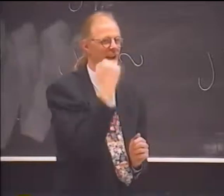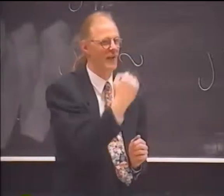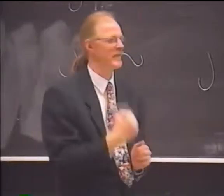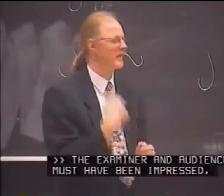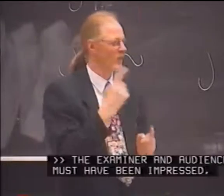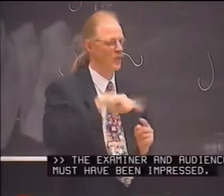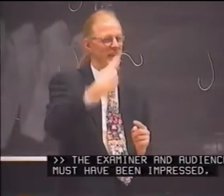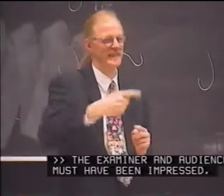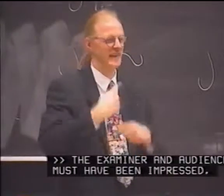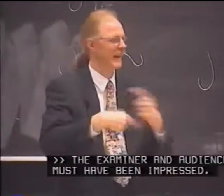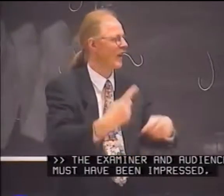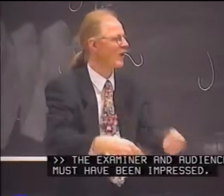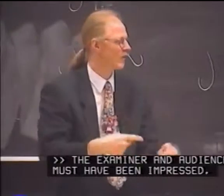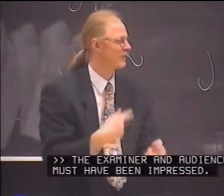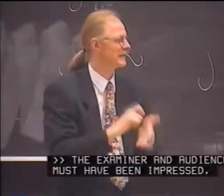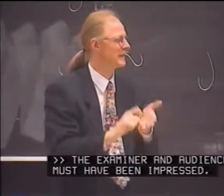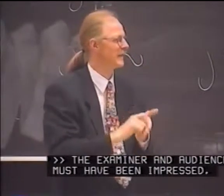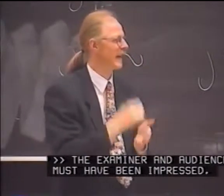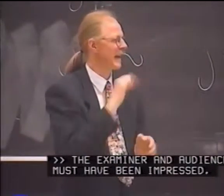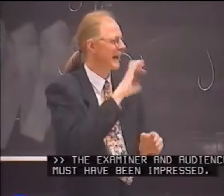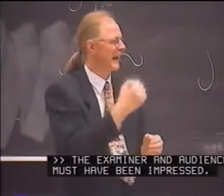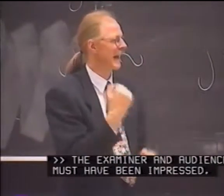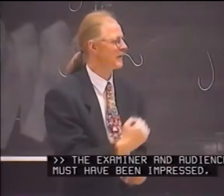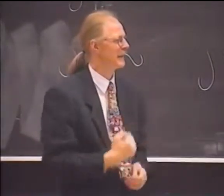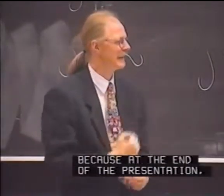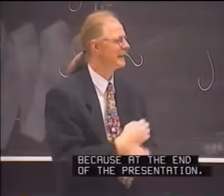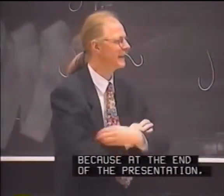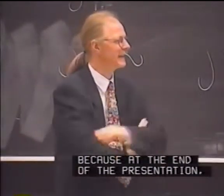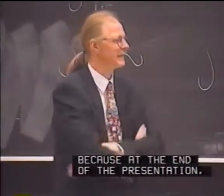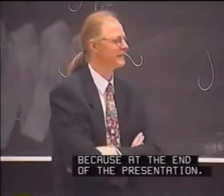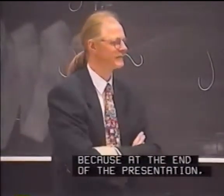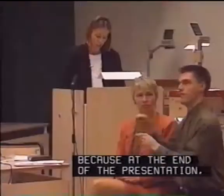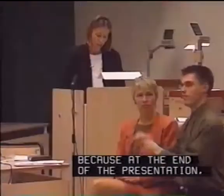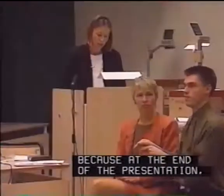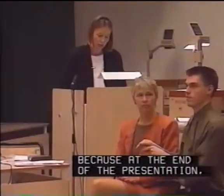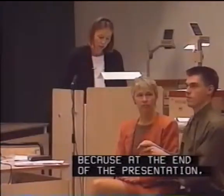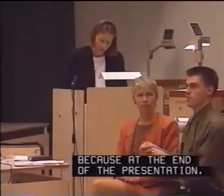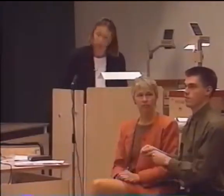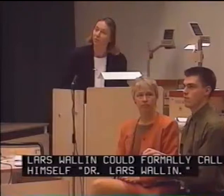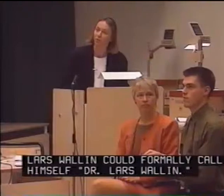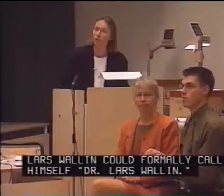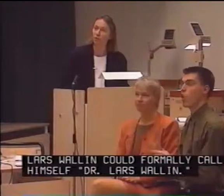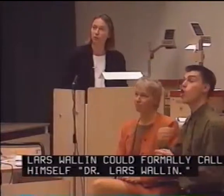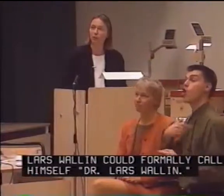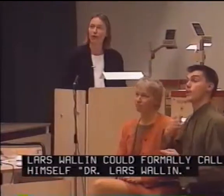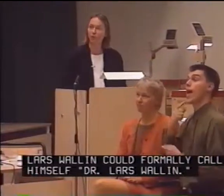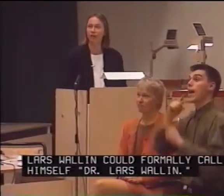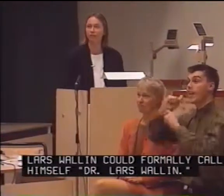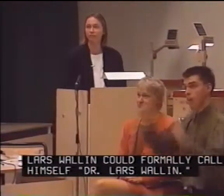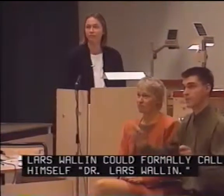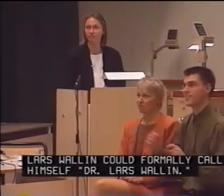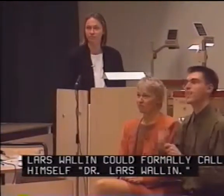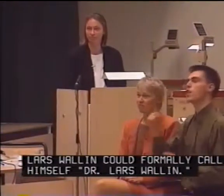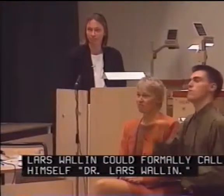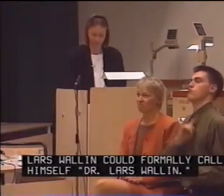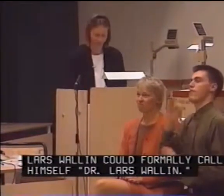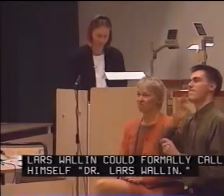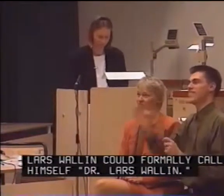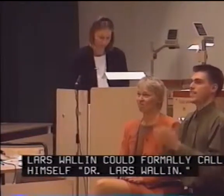The examiner and audience must have been impressed because at the end of the presentation, Lars Wallen could formally call himself Dr.